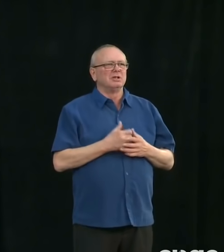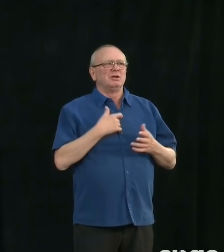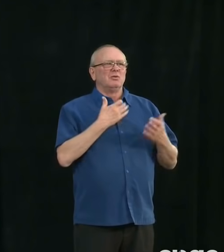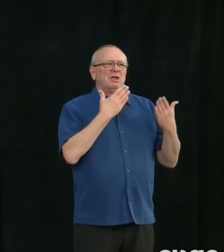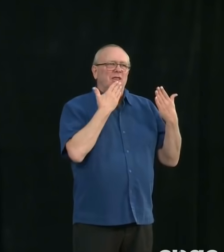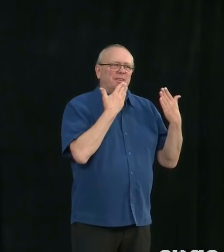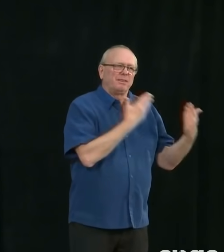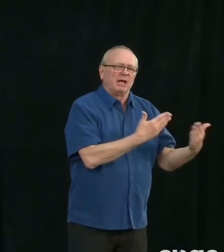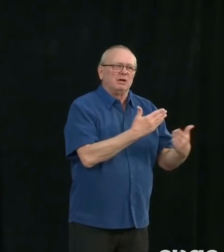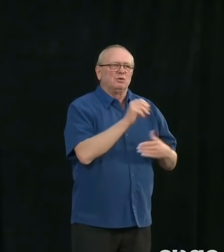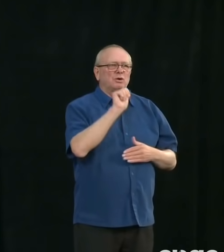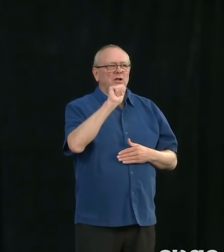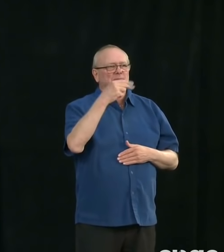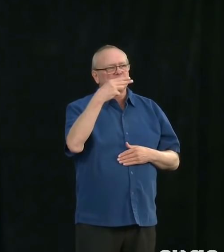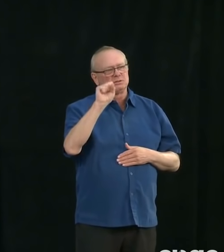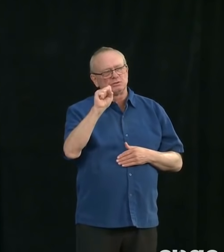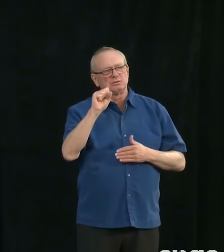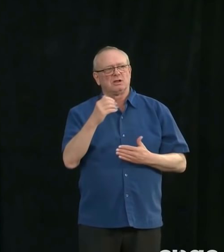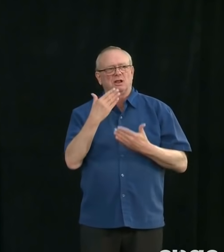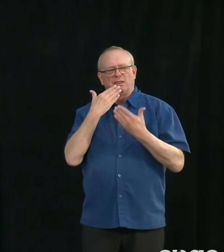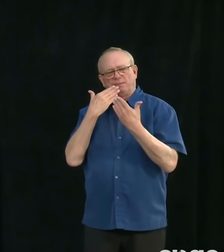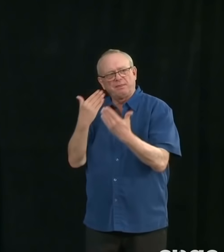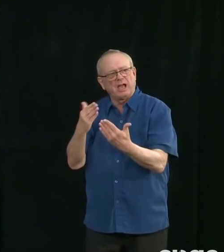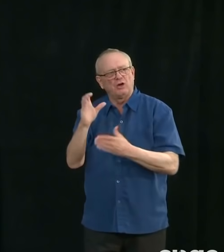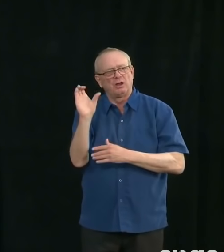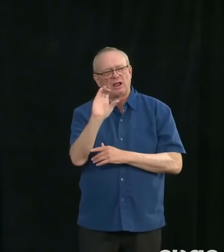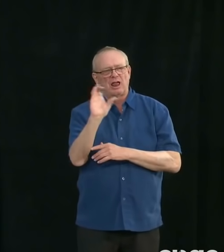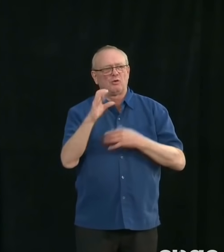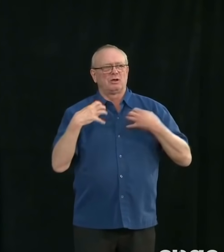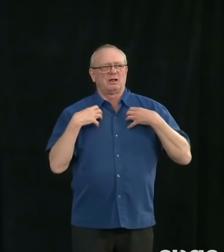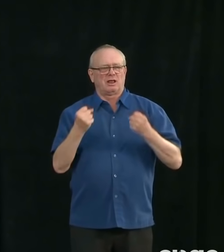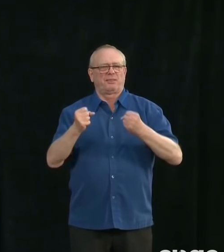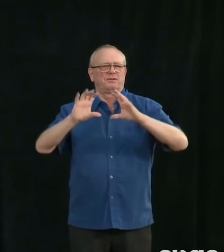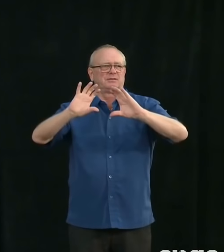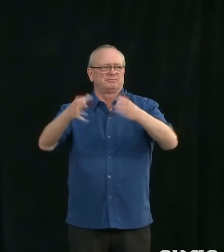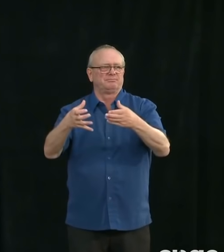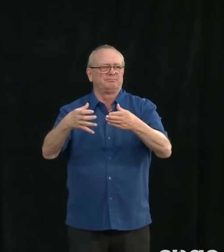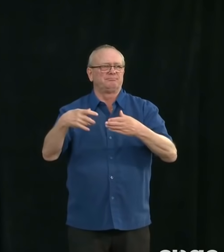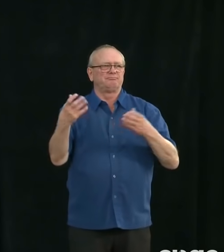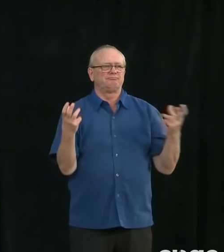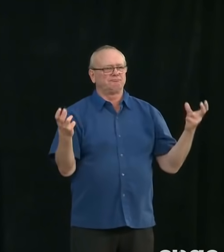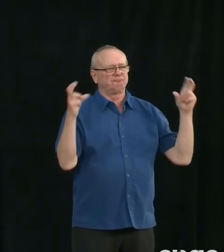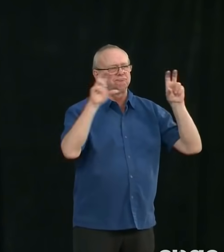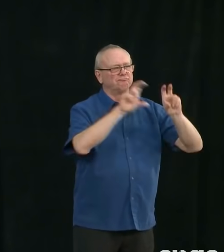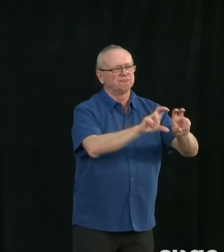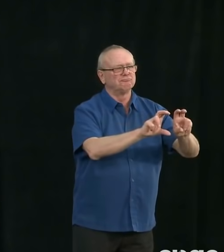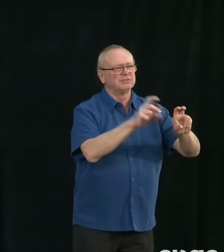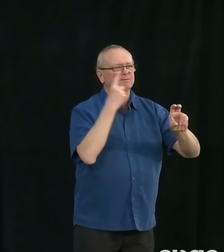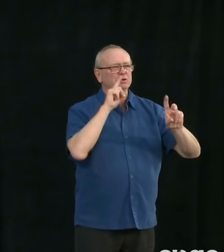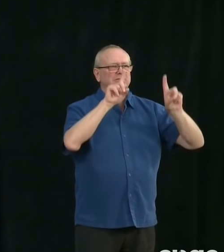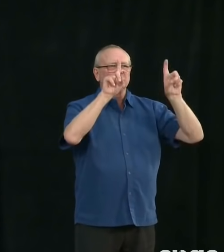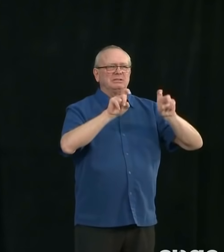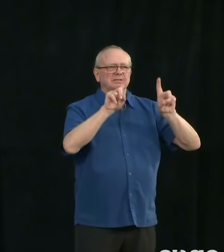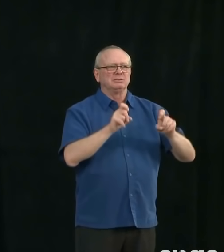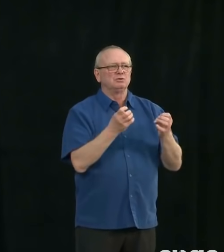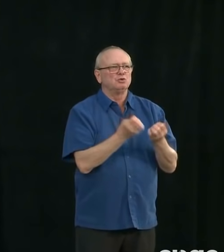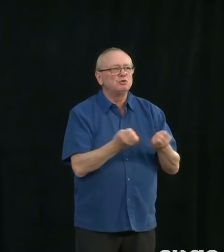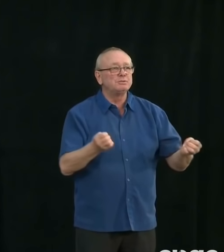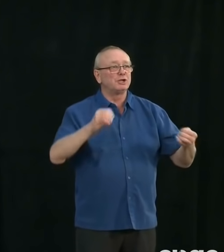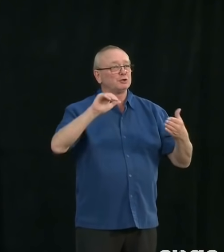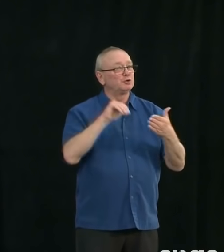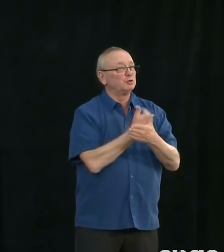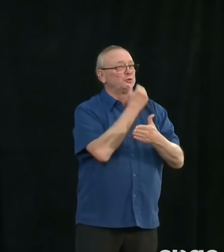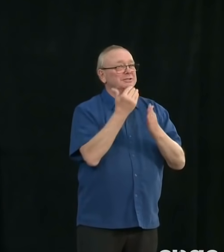and Calgary Health Trust for investing in our government, with our government, in this new testing equipment and this new technology. Thank you very much. Mike?